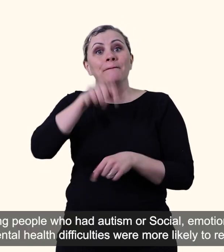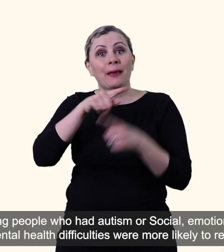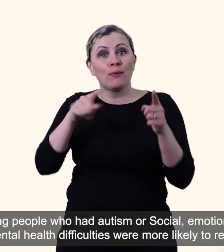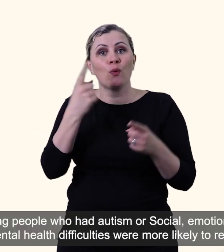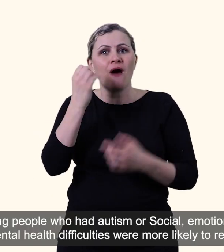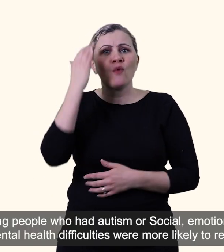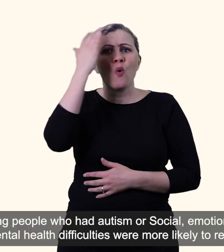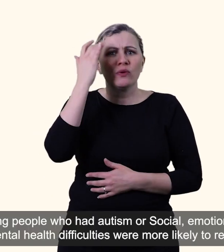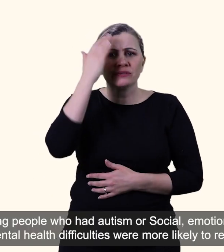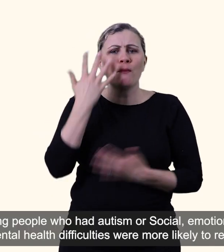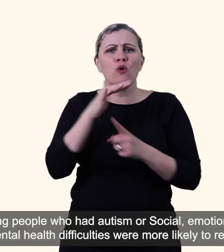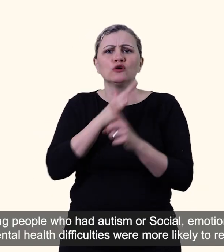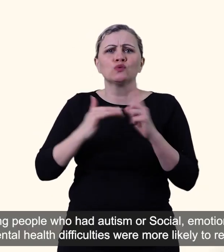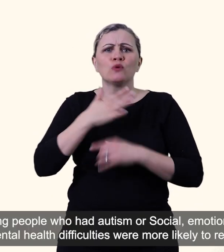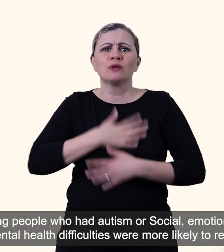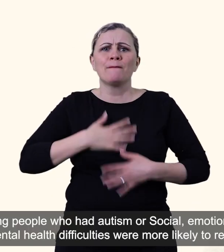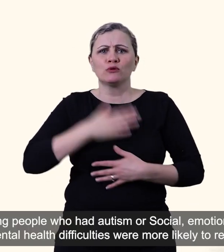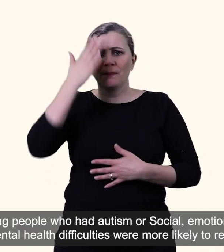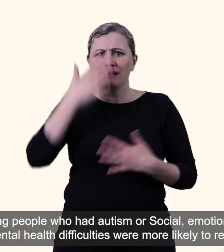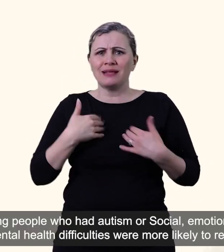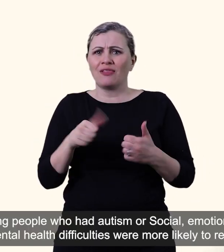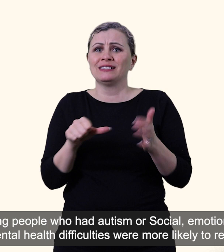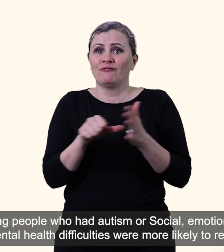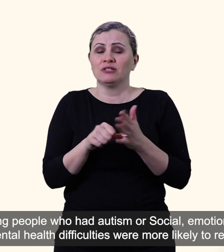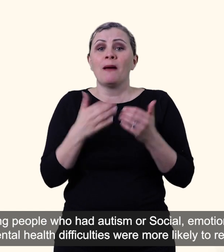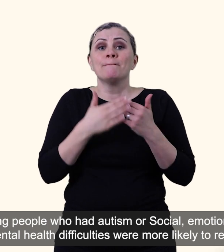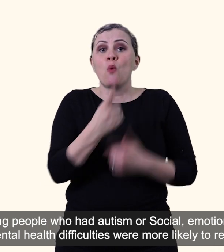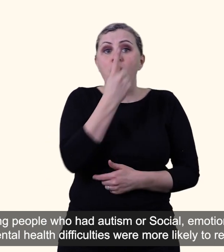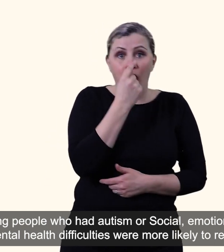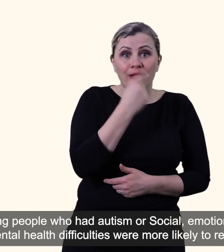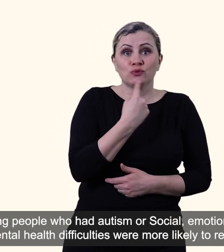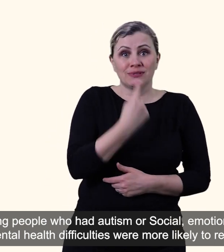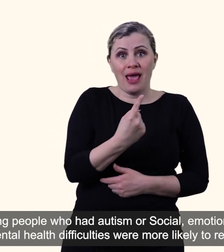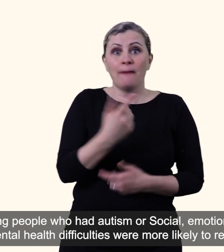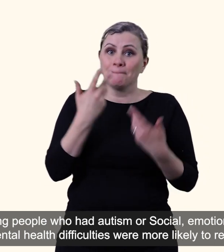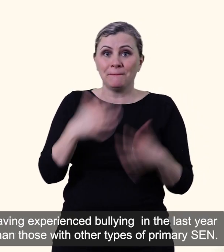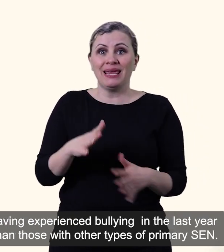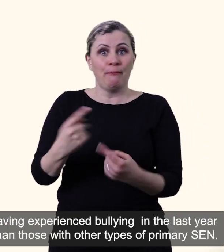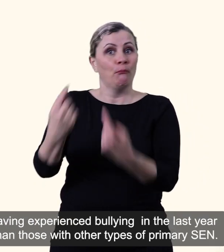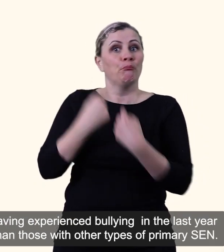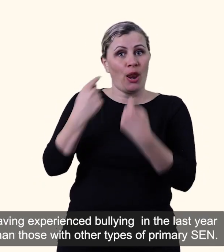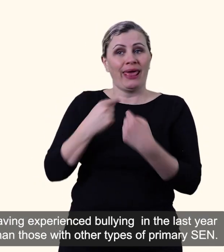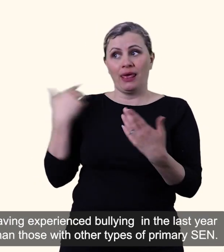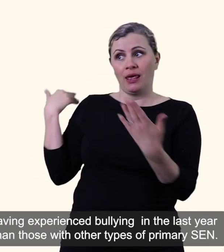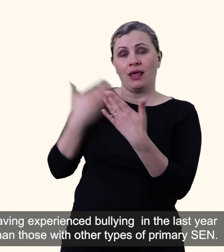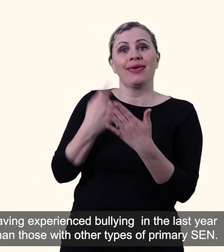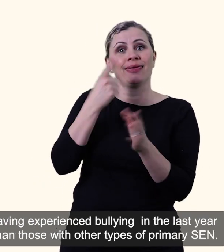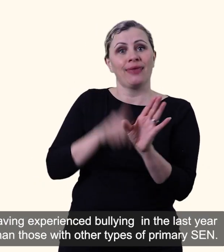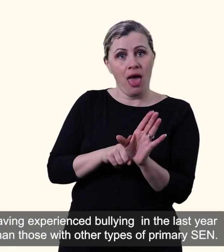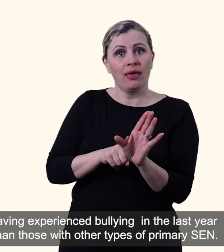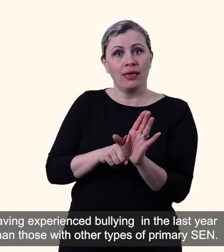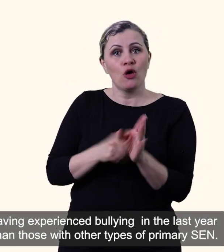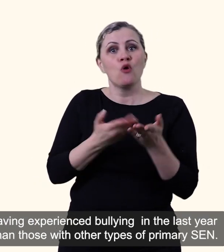Young people who had autism or social, emotional, and mental health difficulties were more likely to report